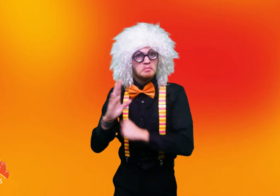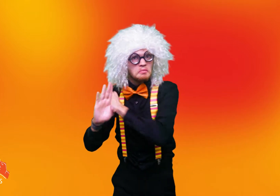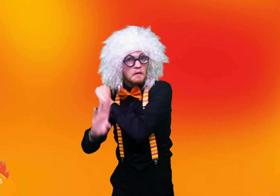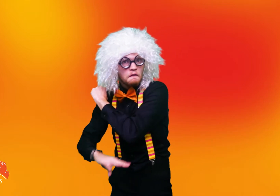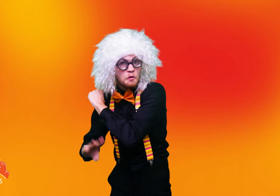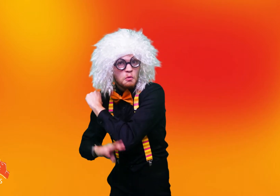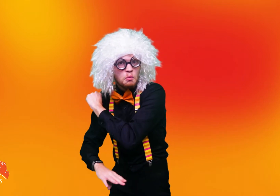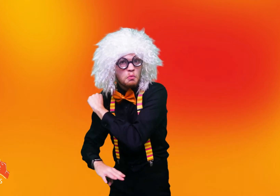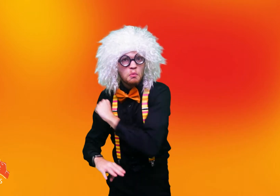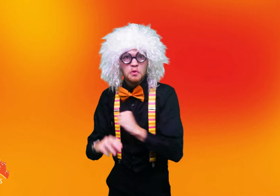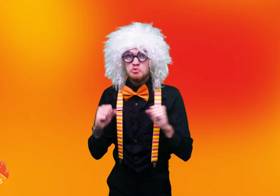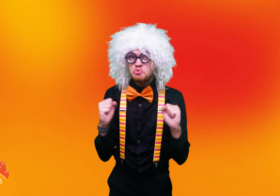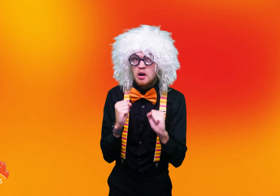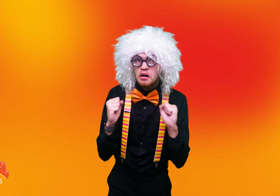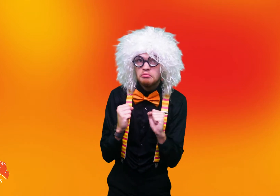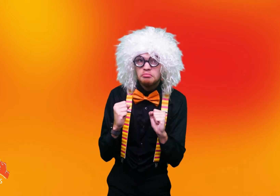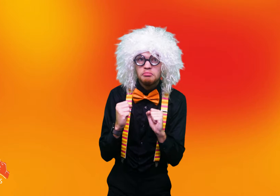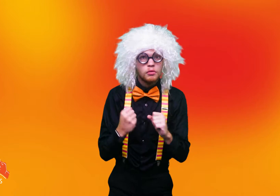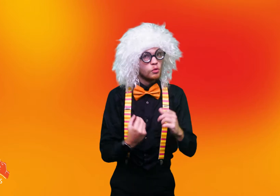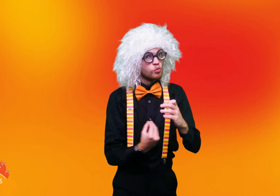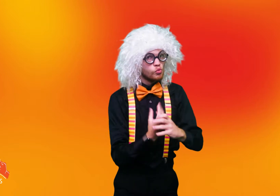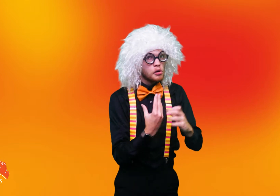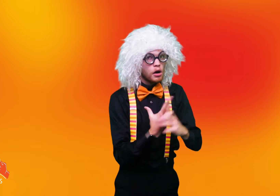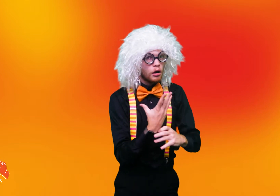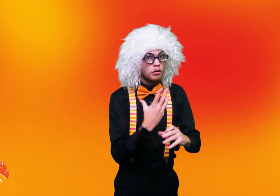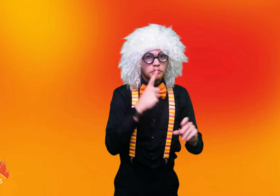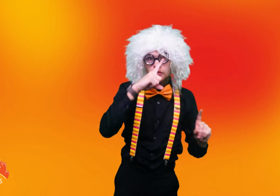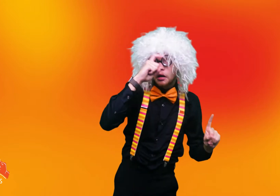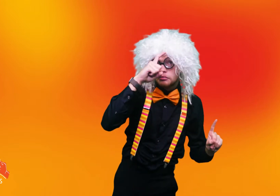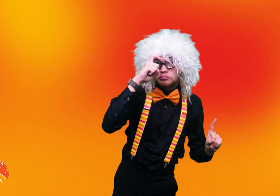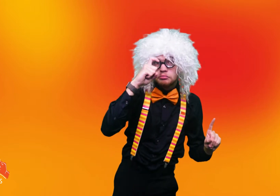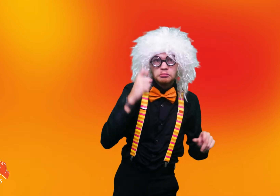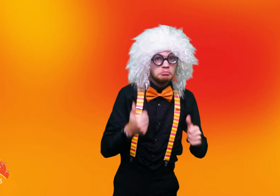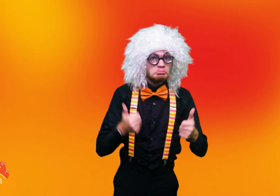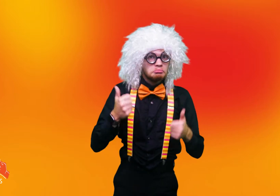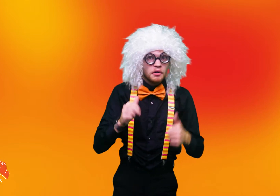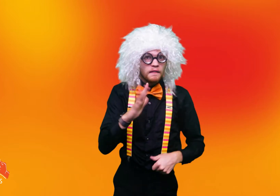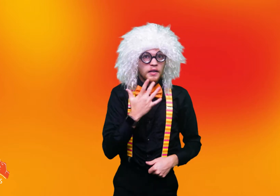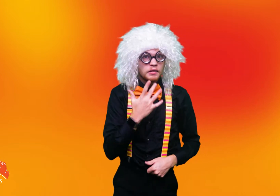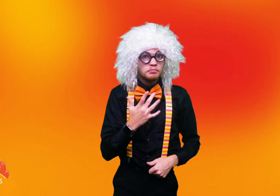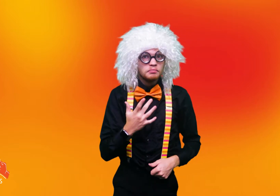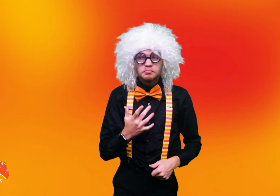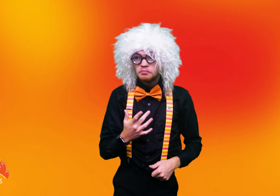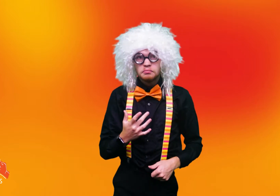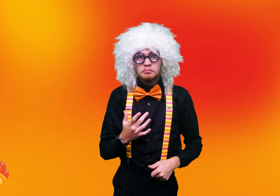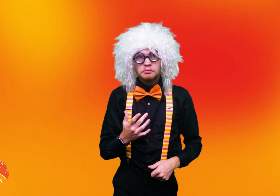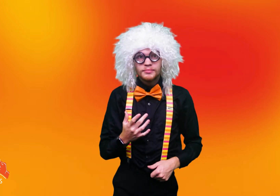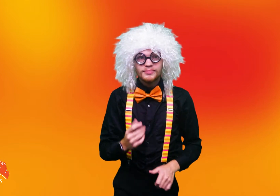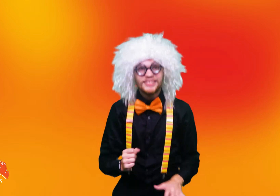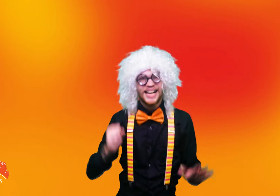Which one is your favorite? Fall, winter, spring, or summer? Which one's your favorite?